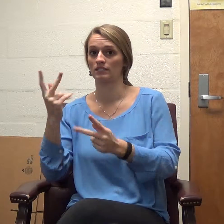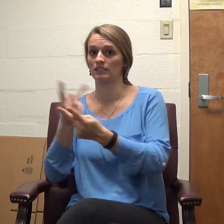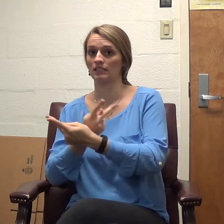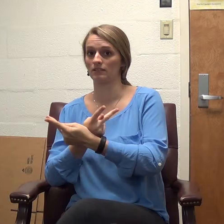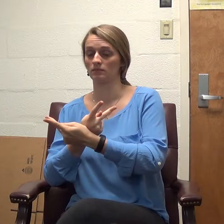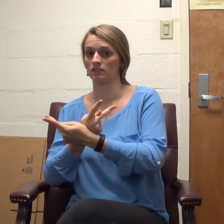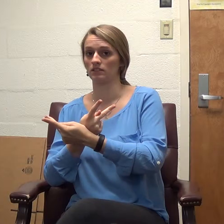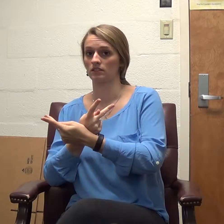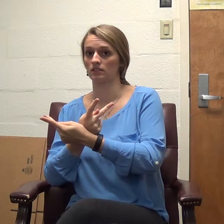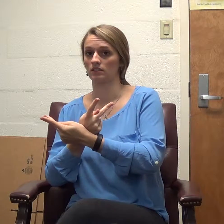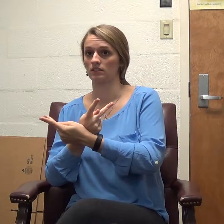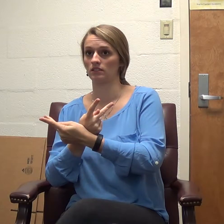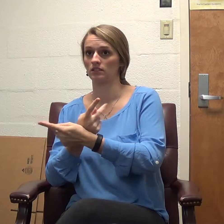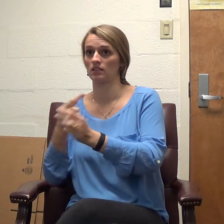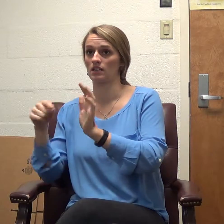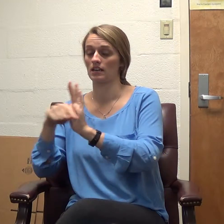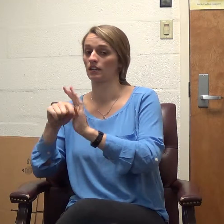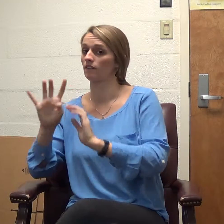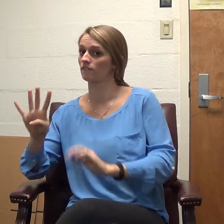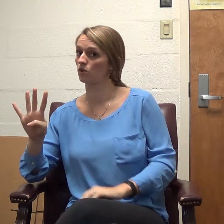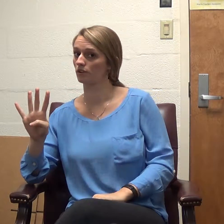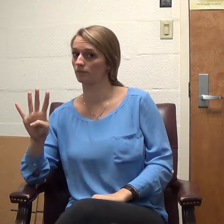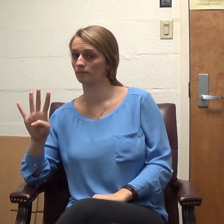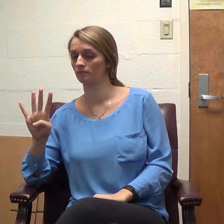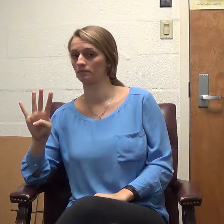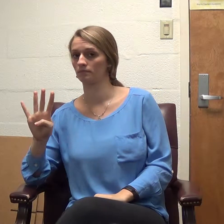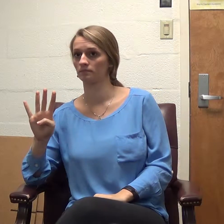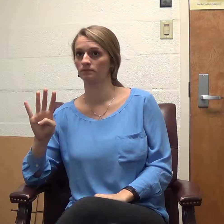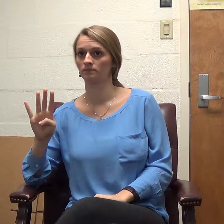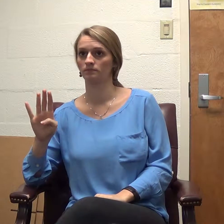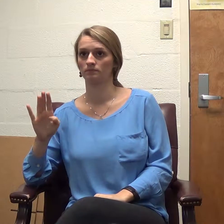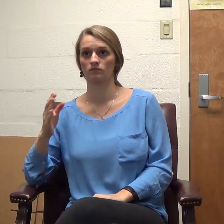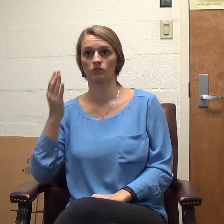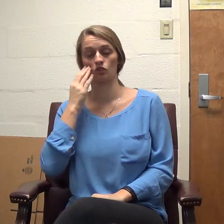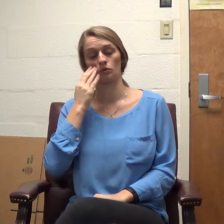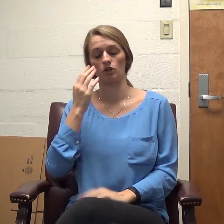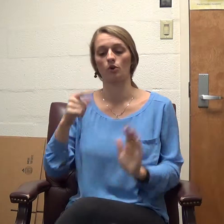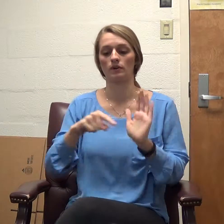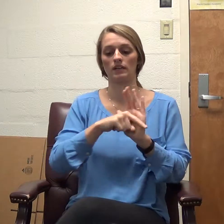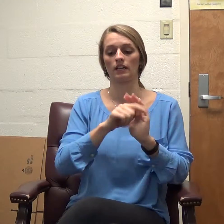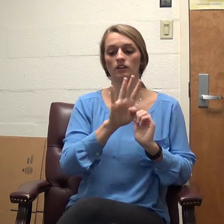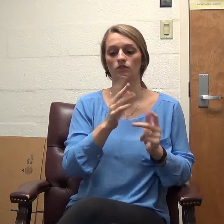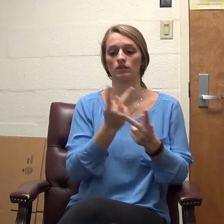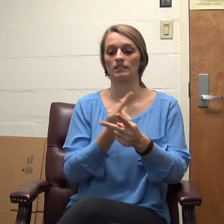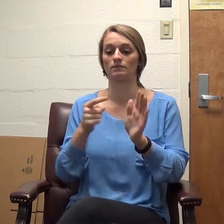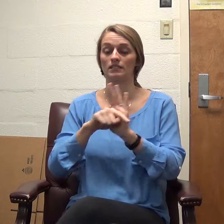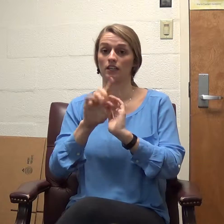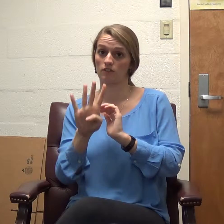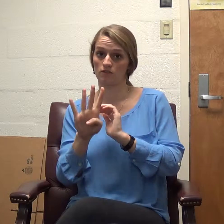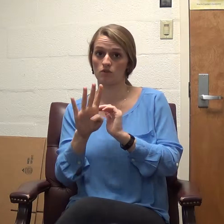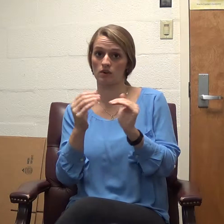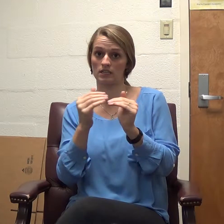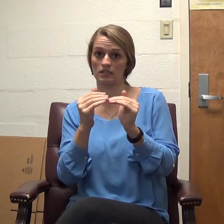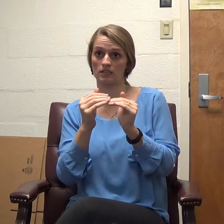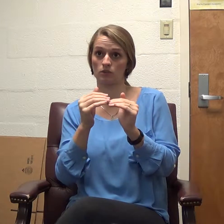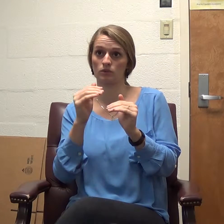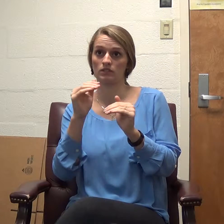times negative 4. Well, we know already that negative 4 times negative 4, that this equals 16, positive